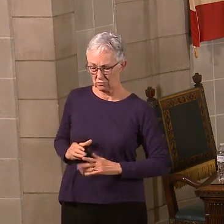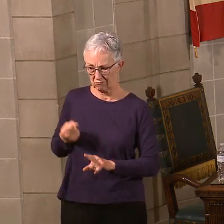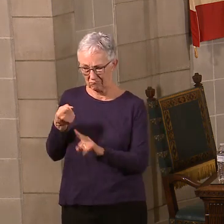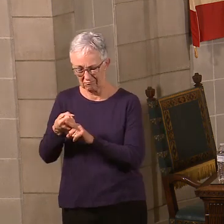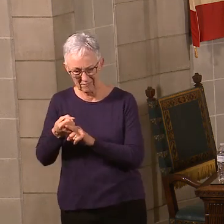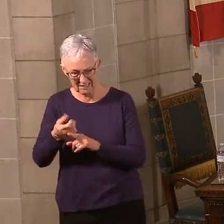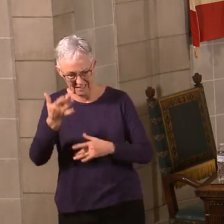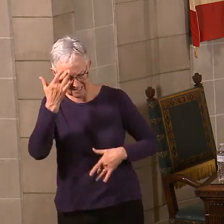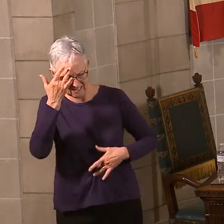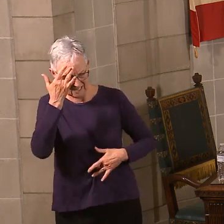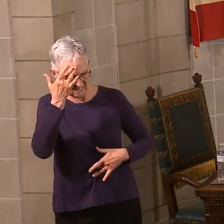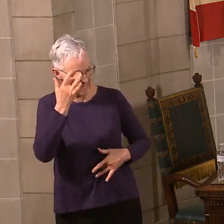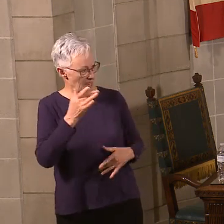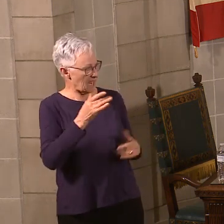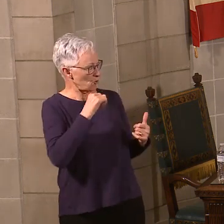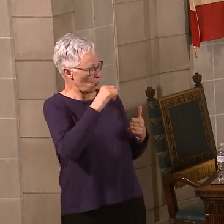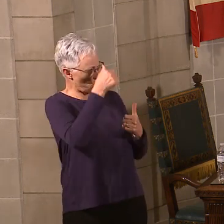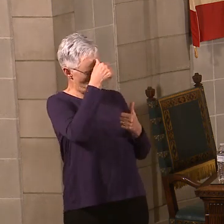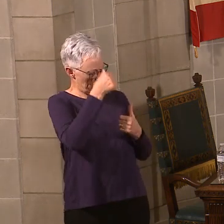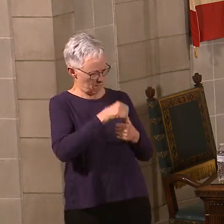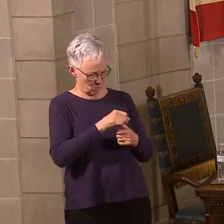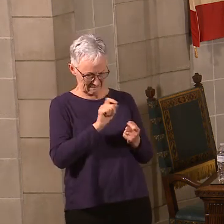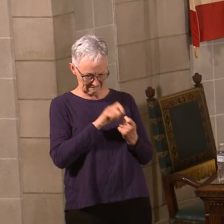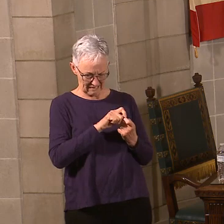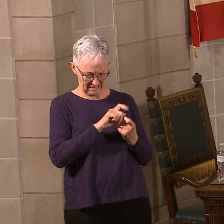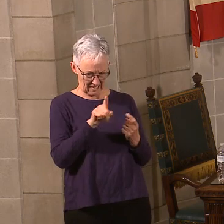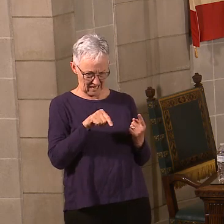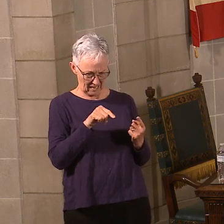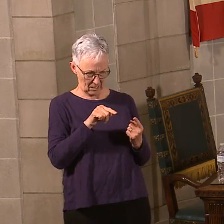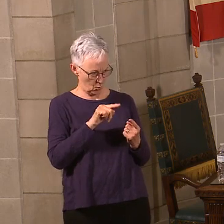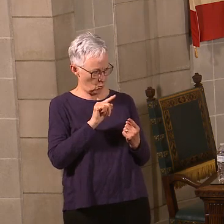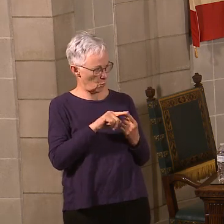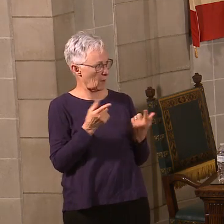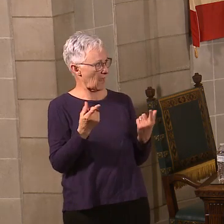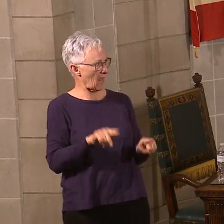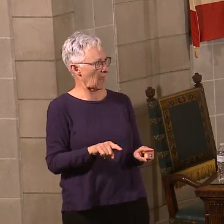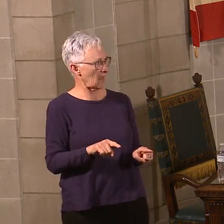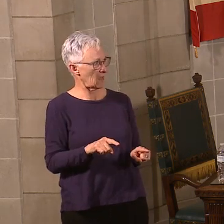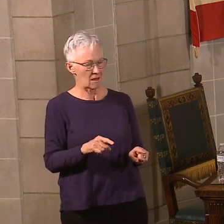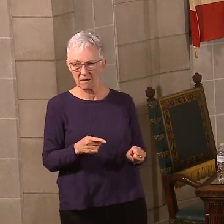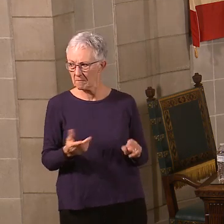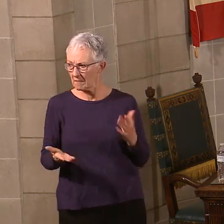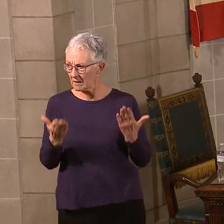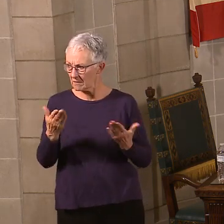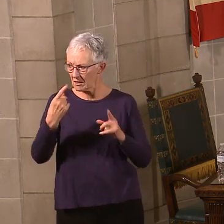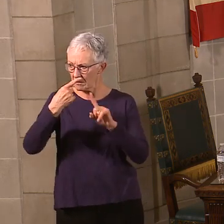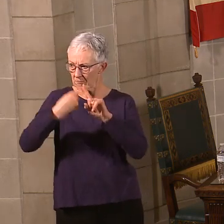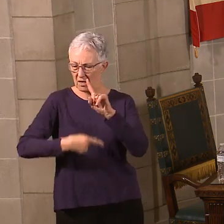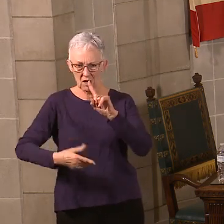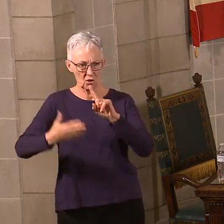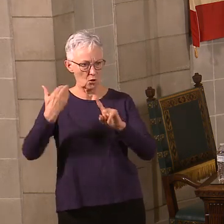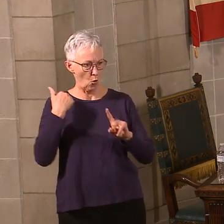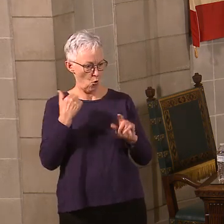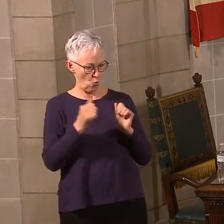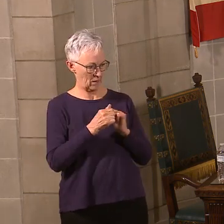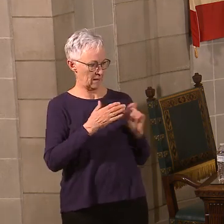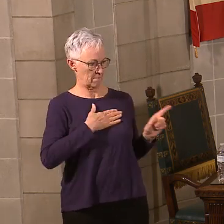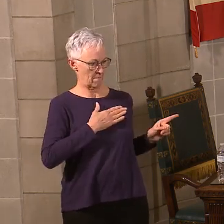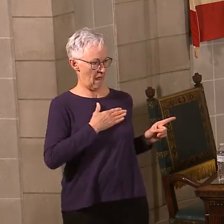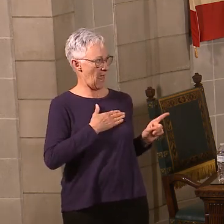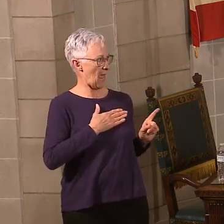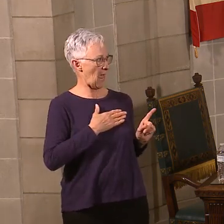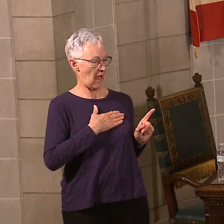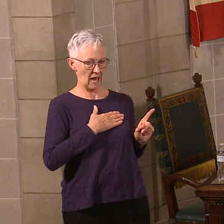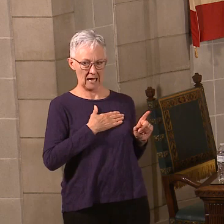I can't remember the exact date, but we had a conversation with this probably a month ago with my team with regard